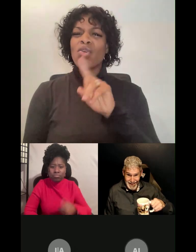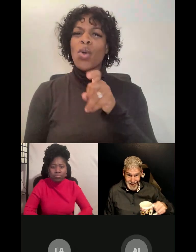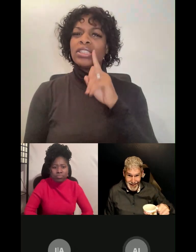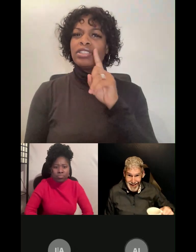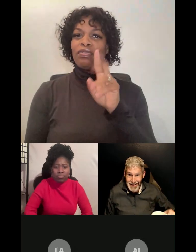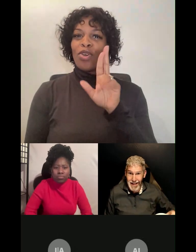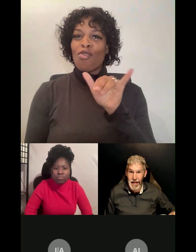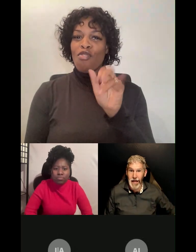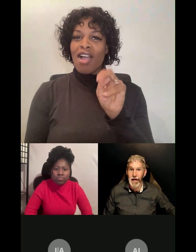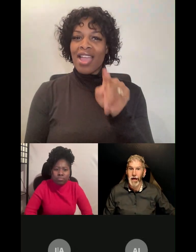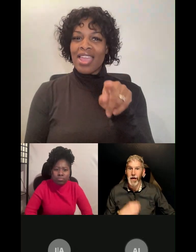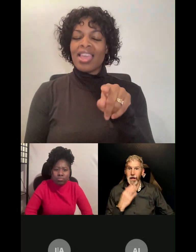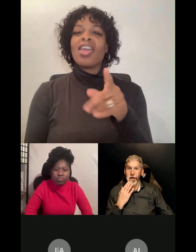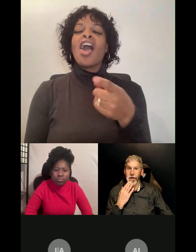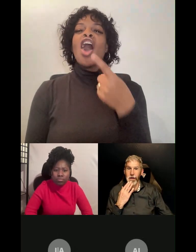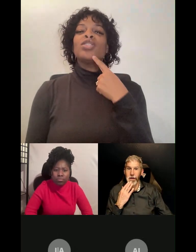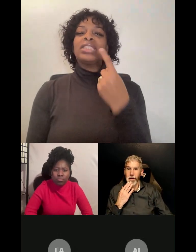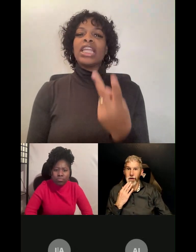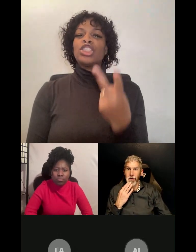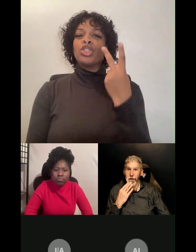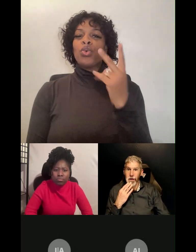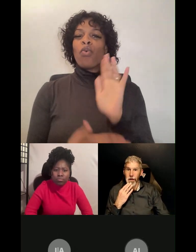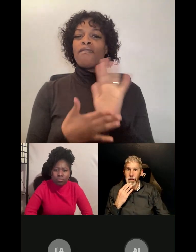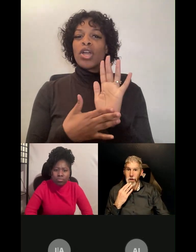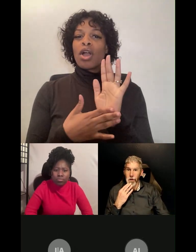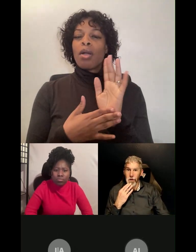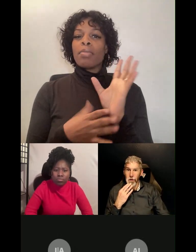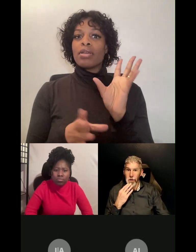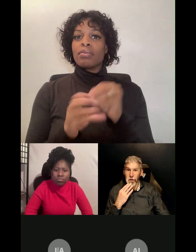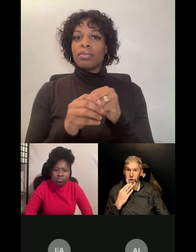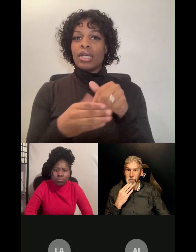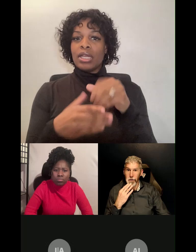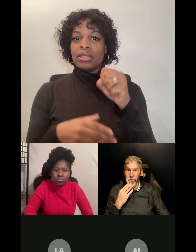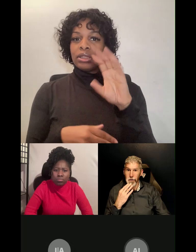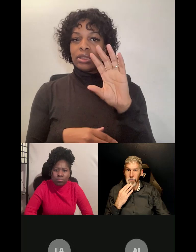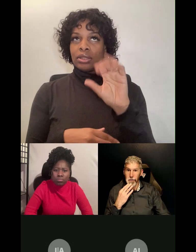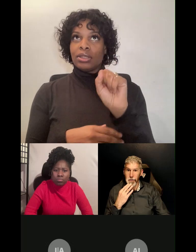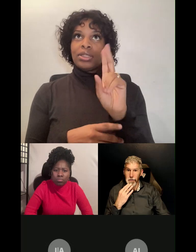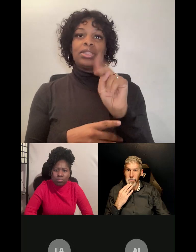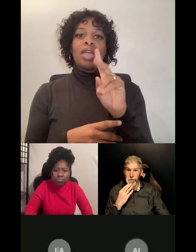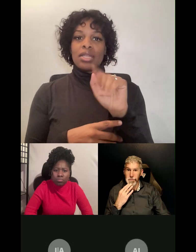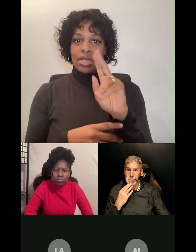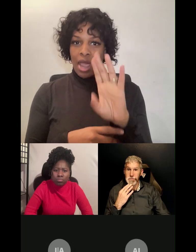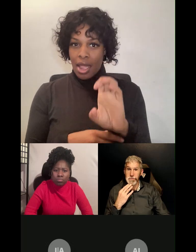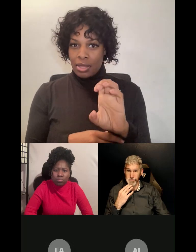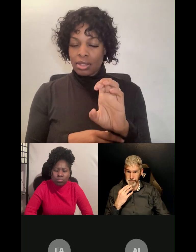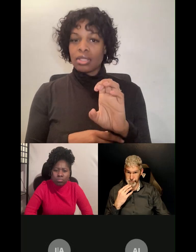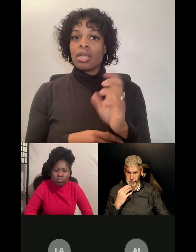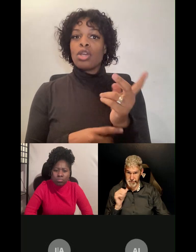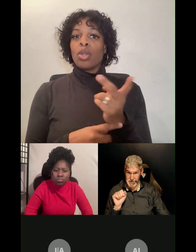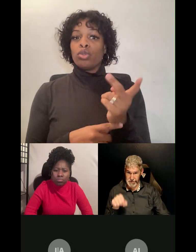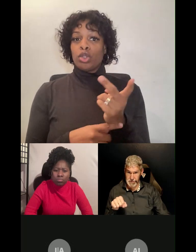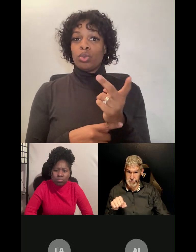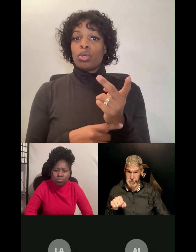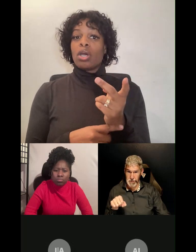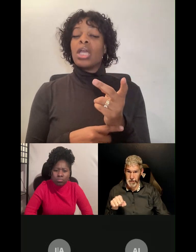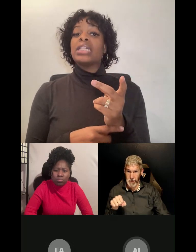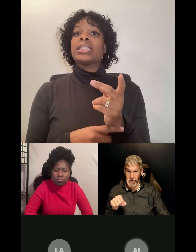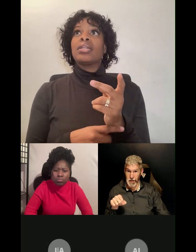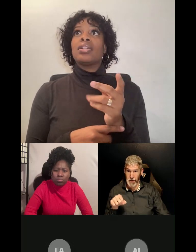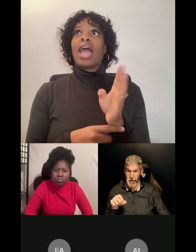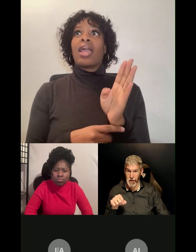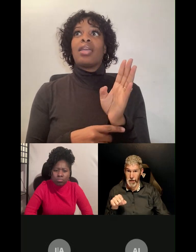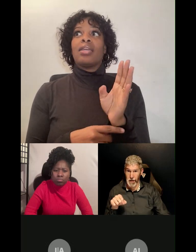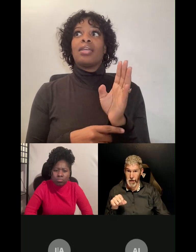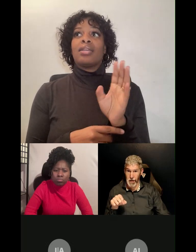Okay, I have a question for Ryan. You said it's 2 films in Sundance. So 2.